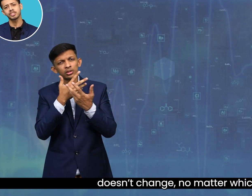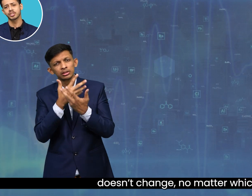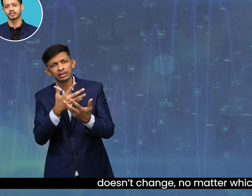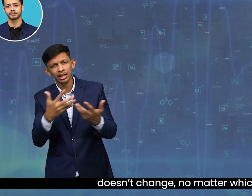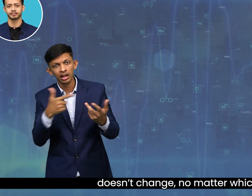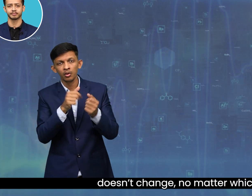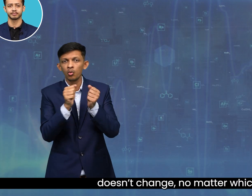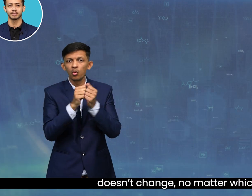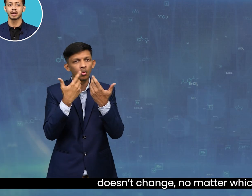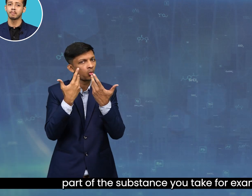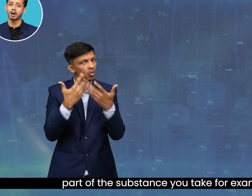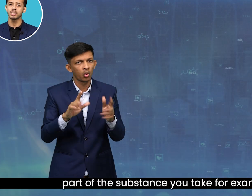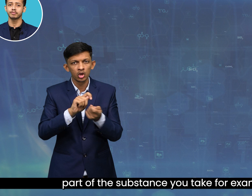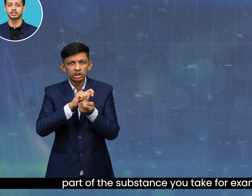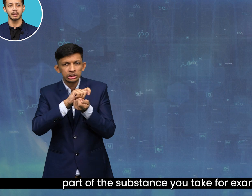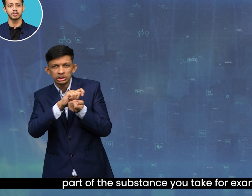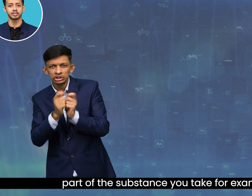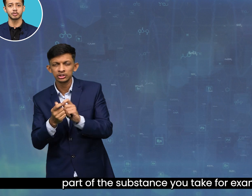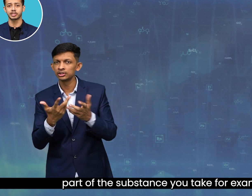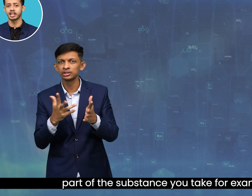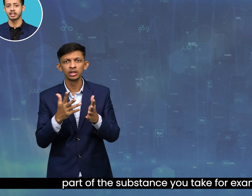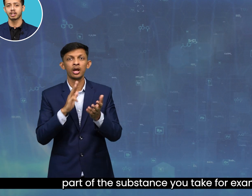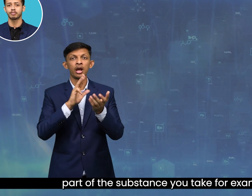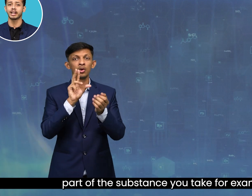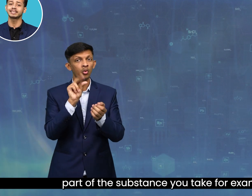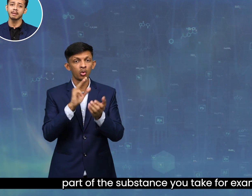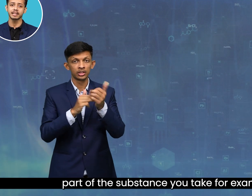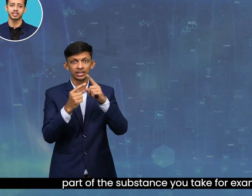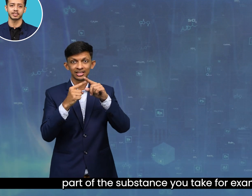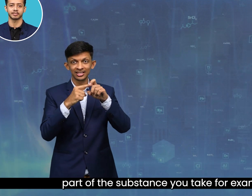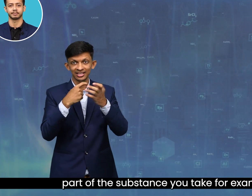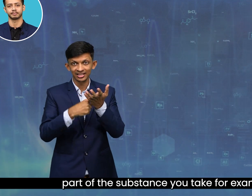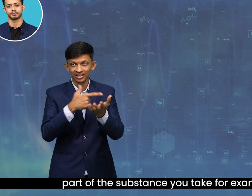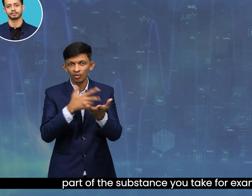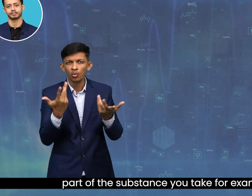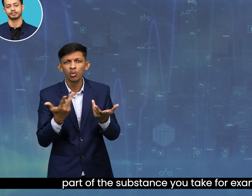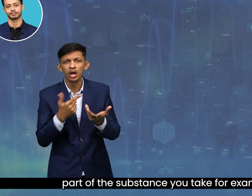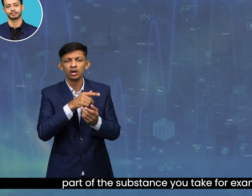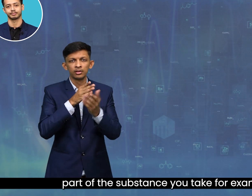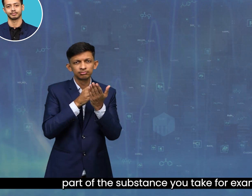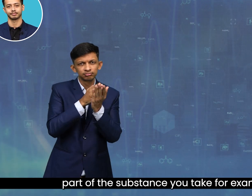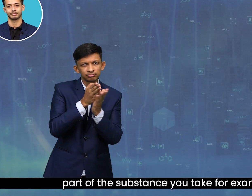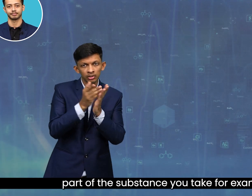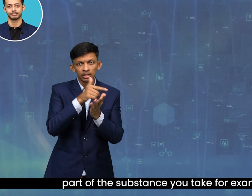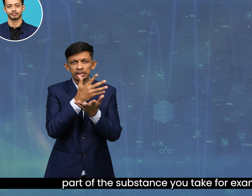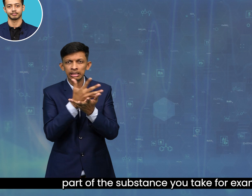matter which part of the substance you take for examination.